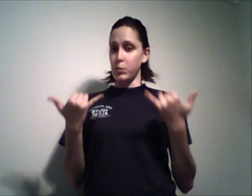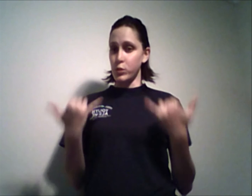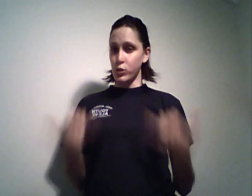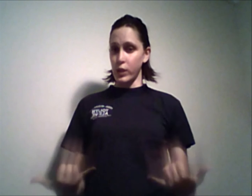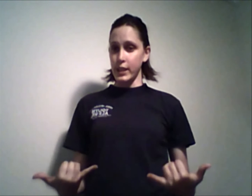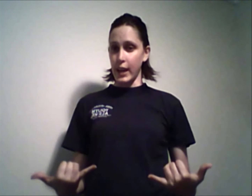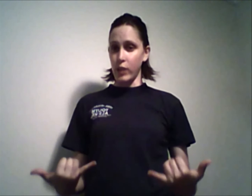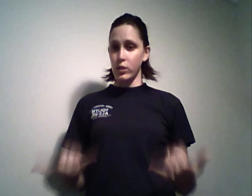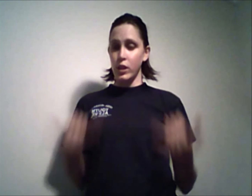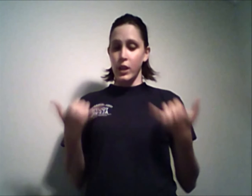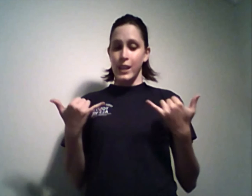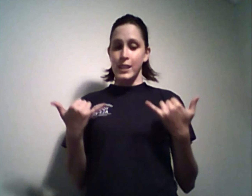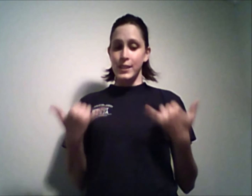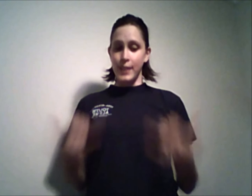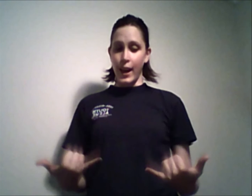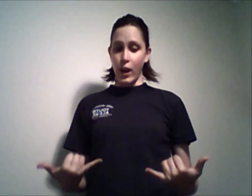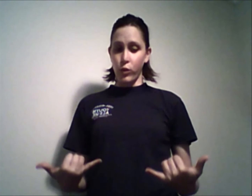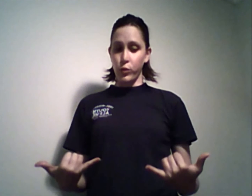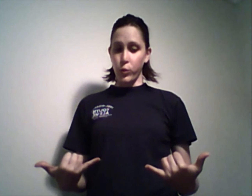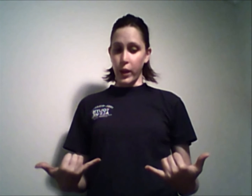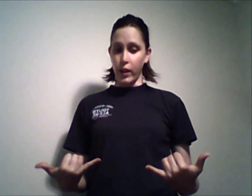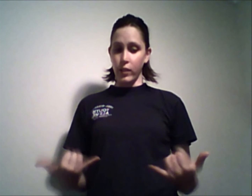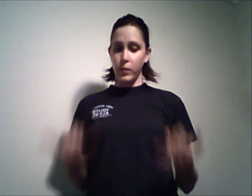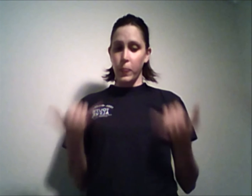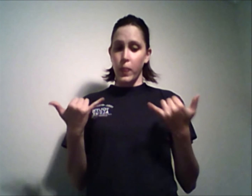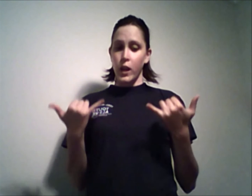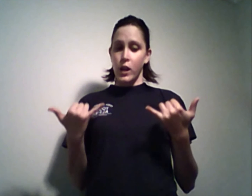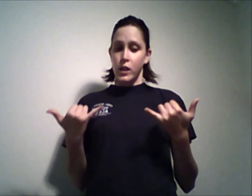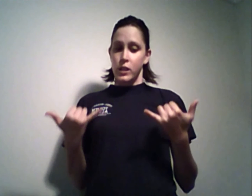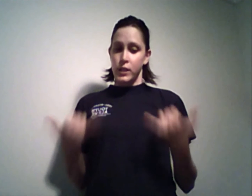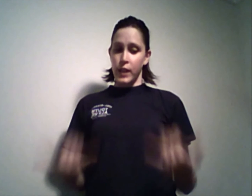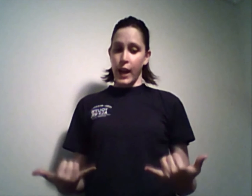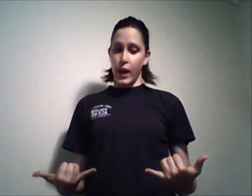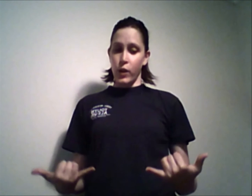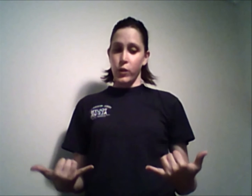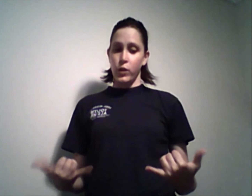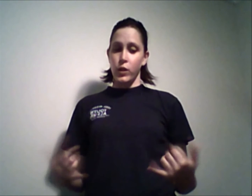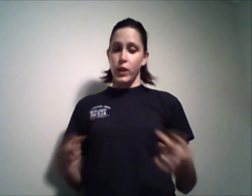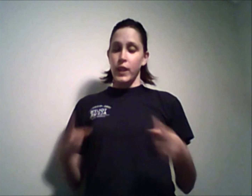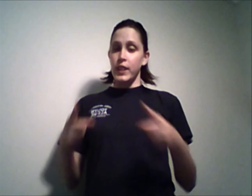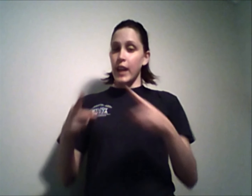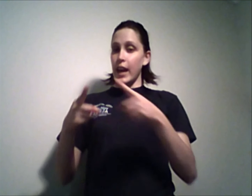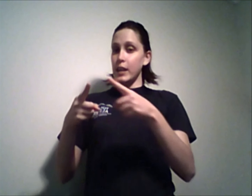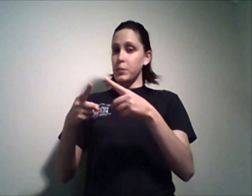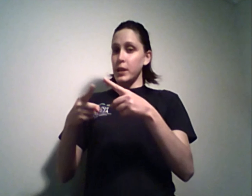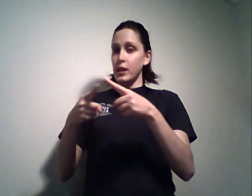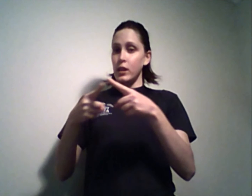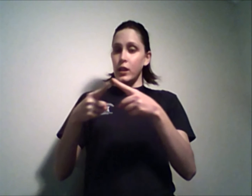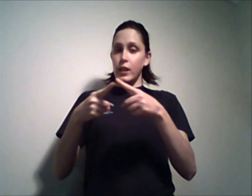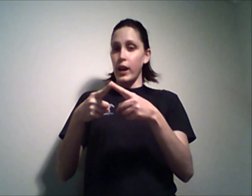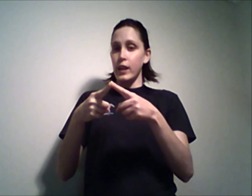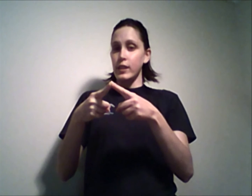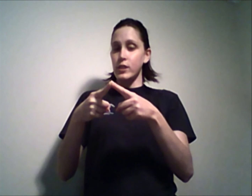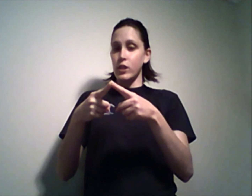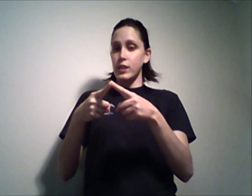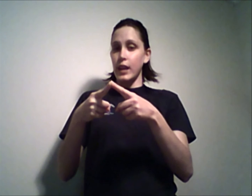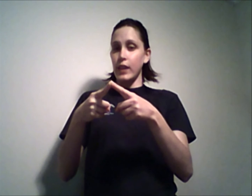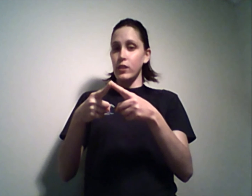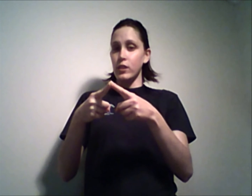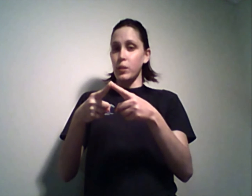straight down. Now for well. Now, the enemy, right? They start together. They're going to